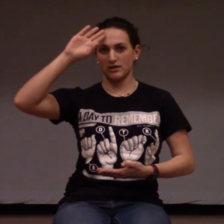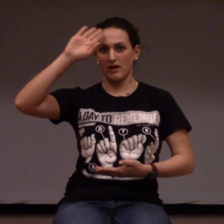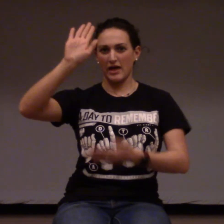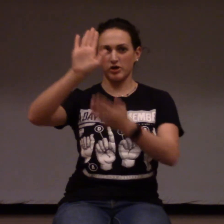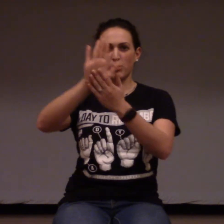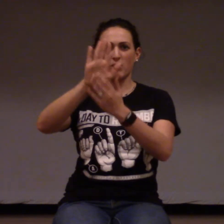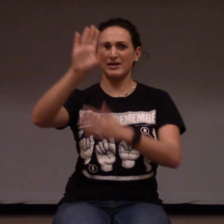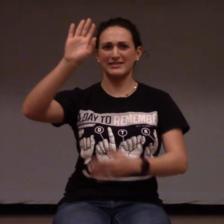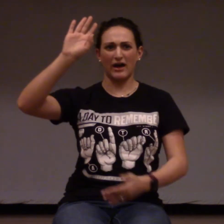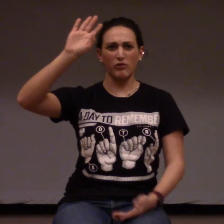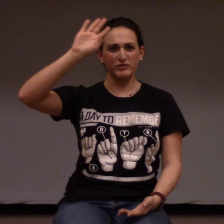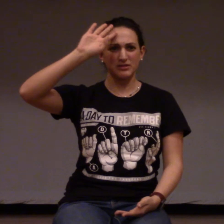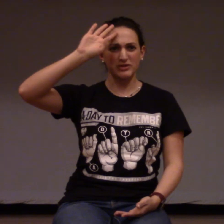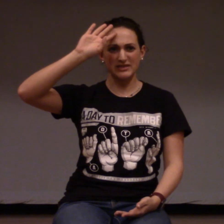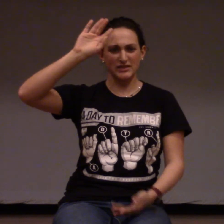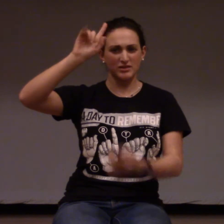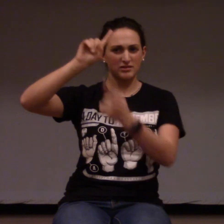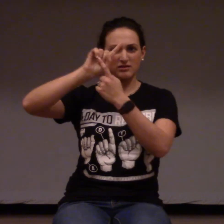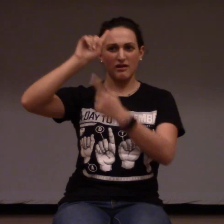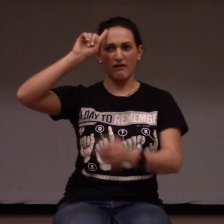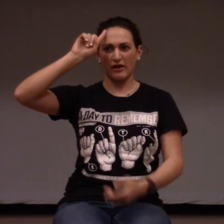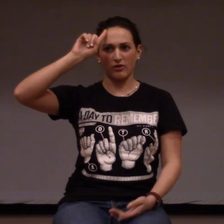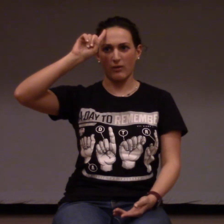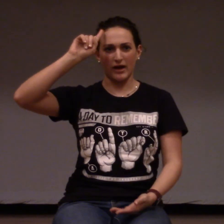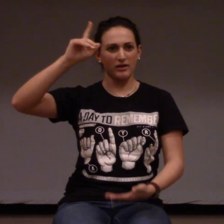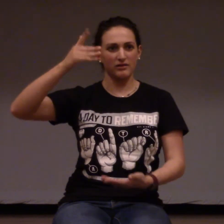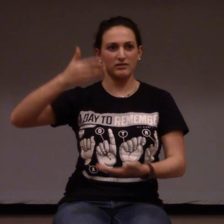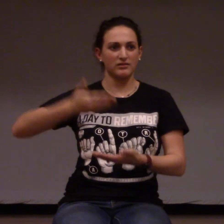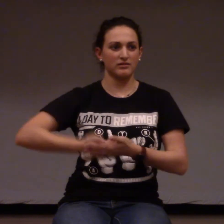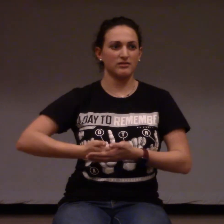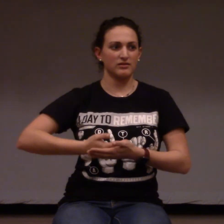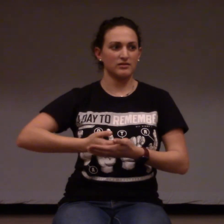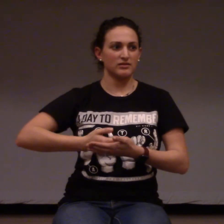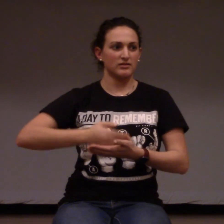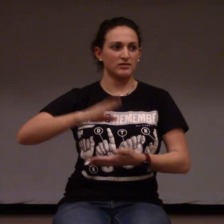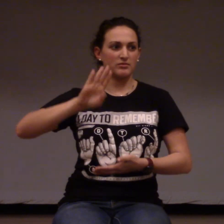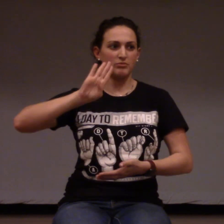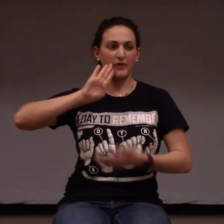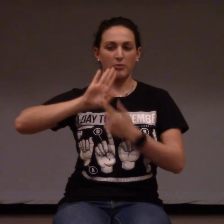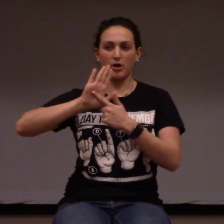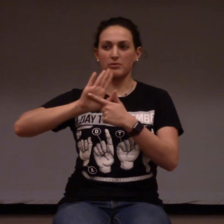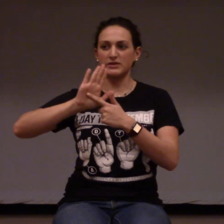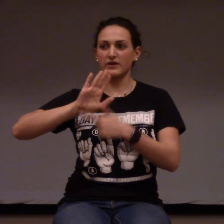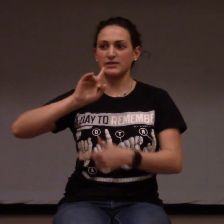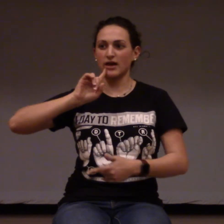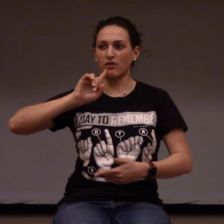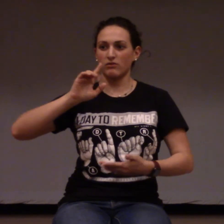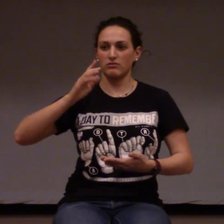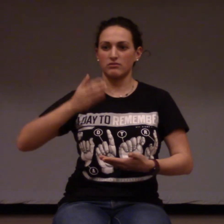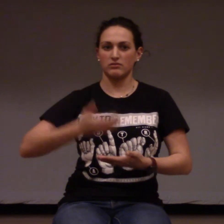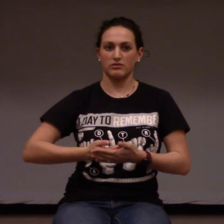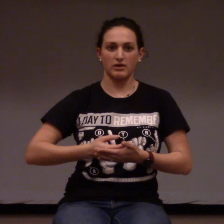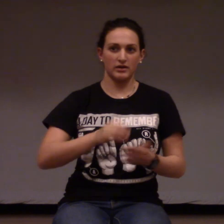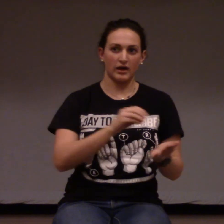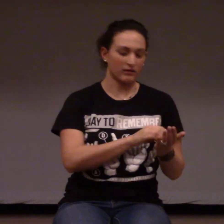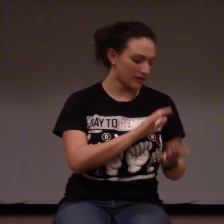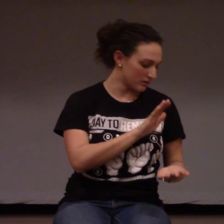And your palm is out for some reason. I don't know why. But that palm is facing out. Yeah, I need to write